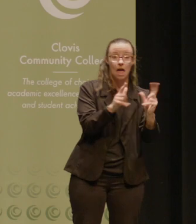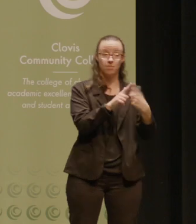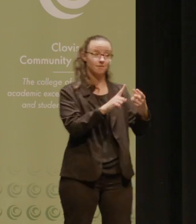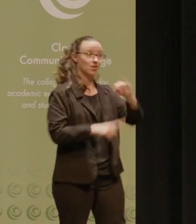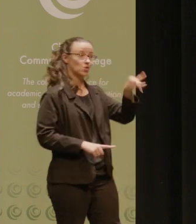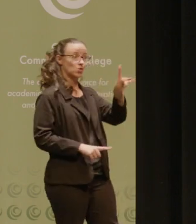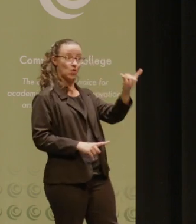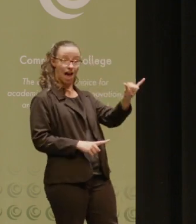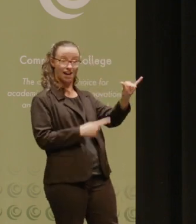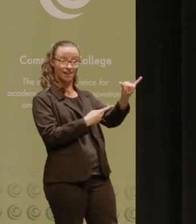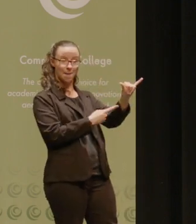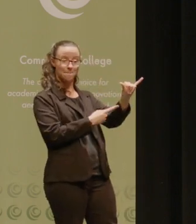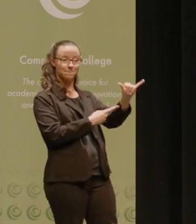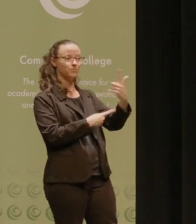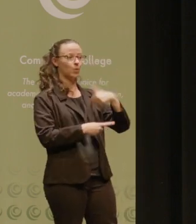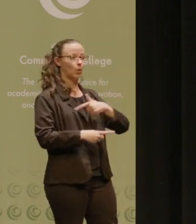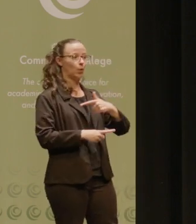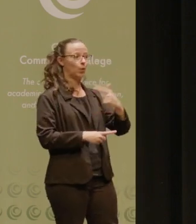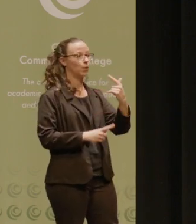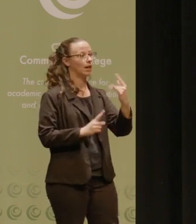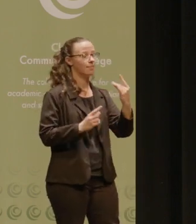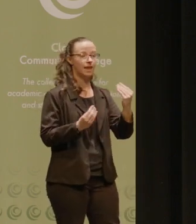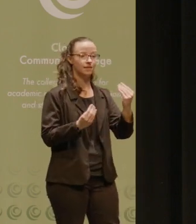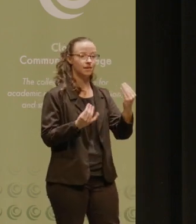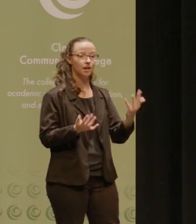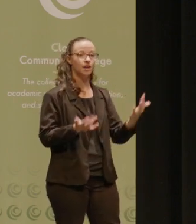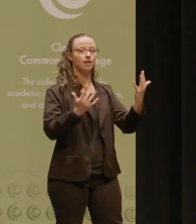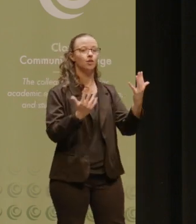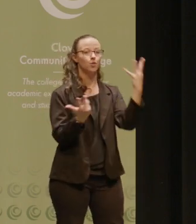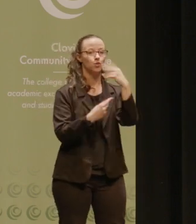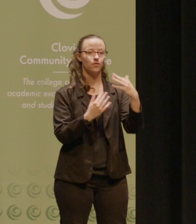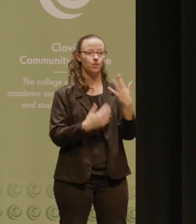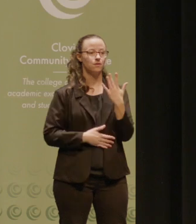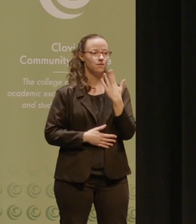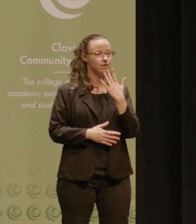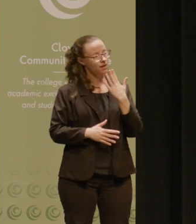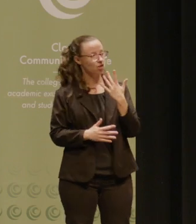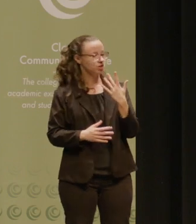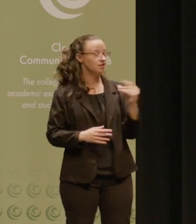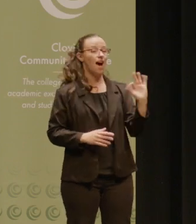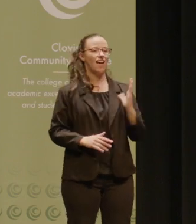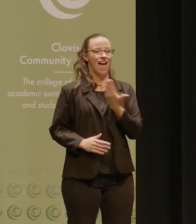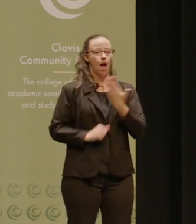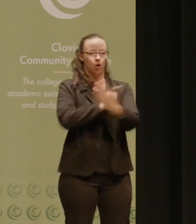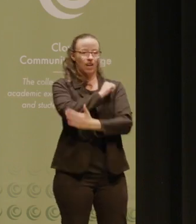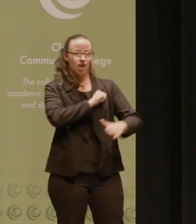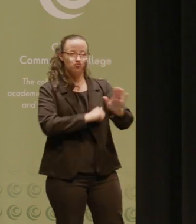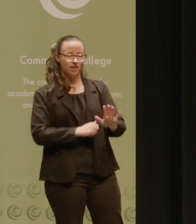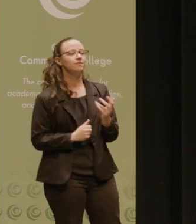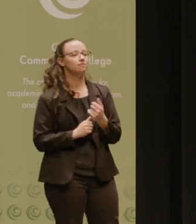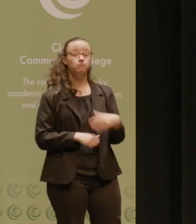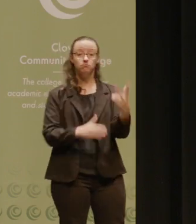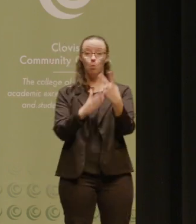July, we lit that old building with the beautiful colors of our country. Both